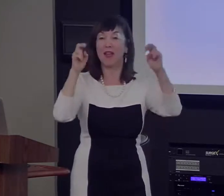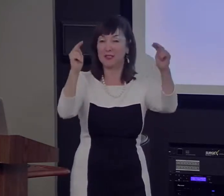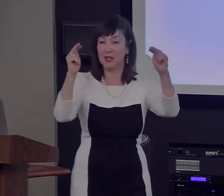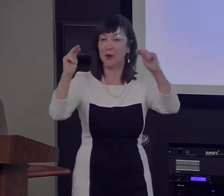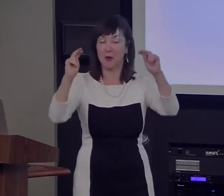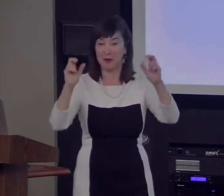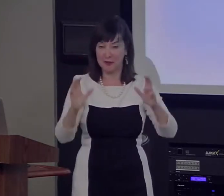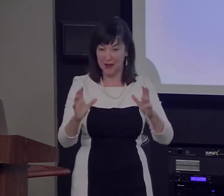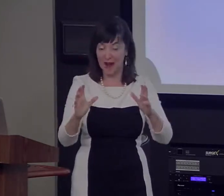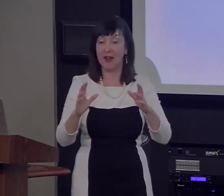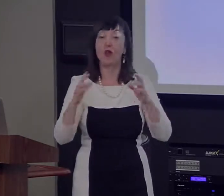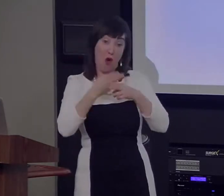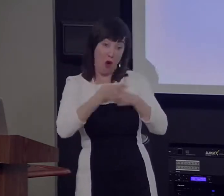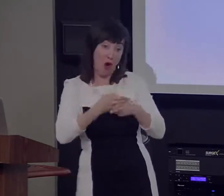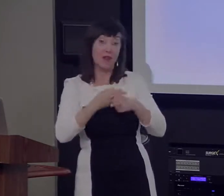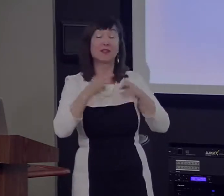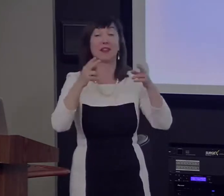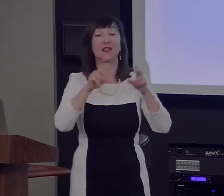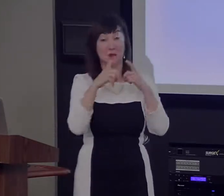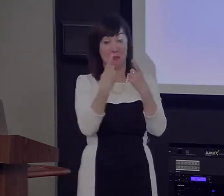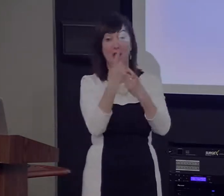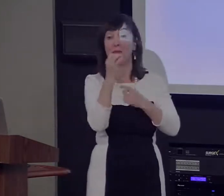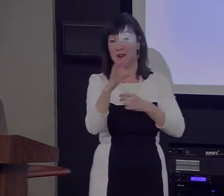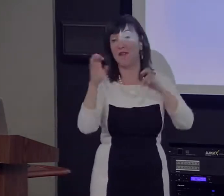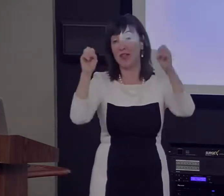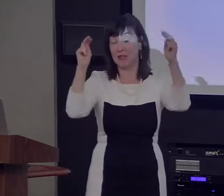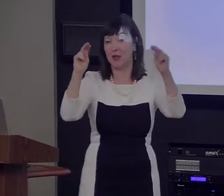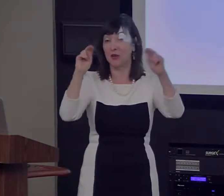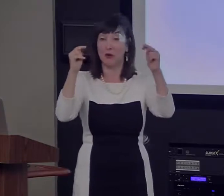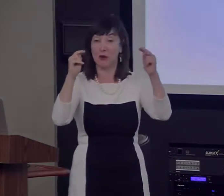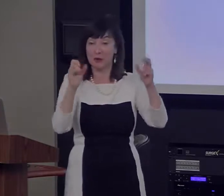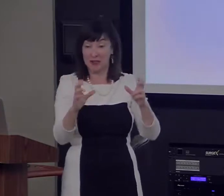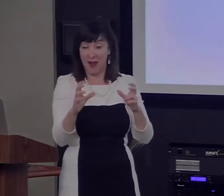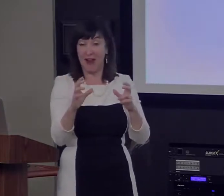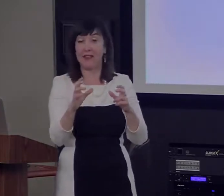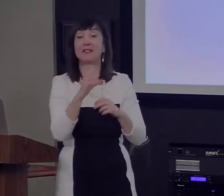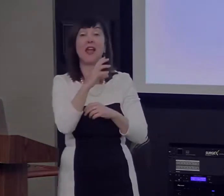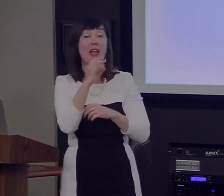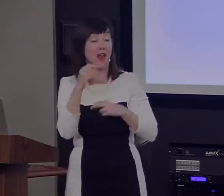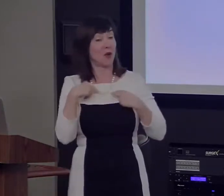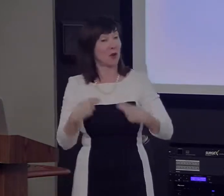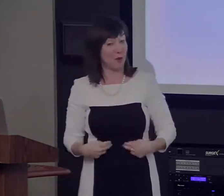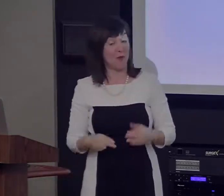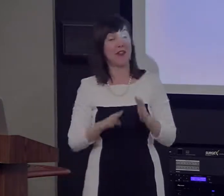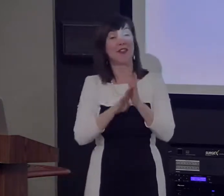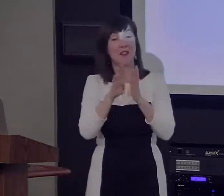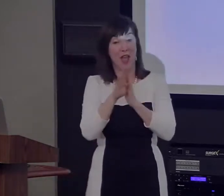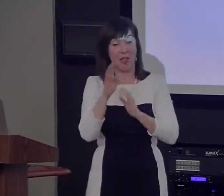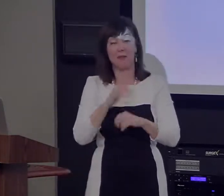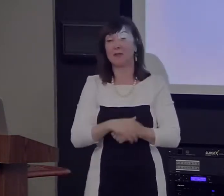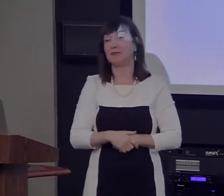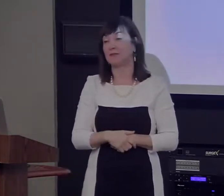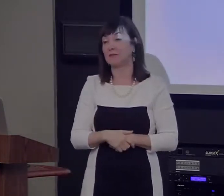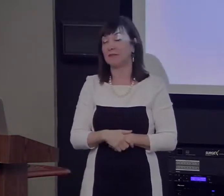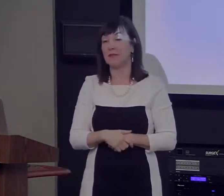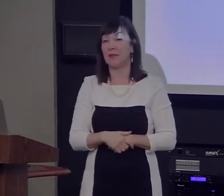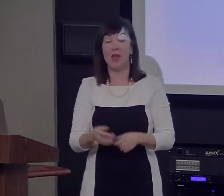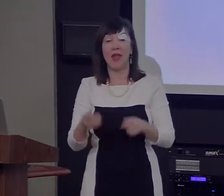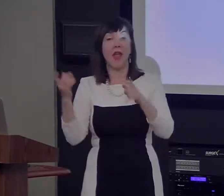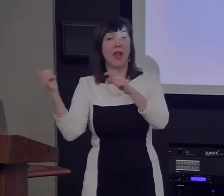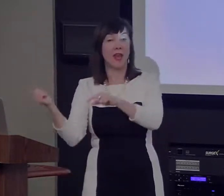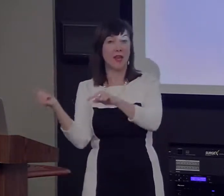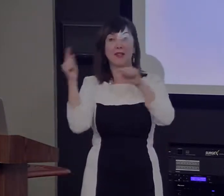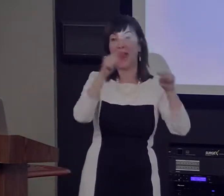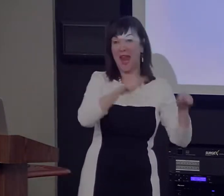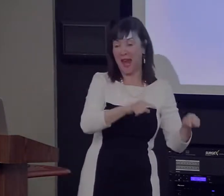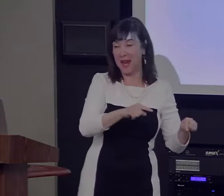We created the first undergraduate program in educational neuroscience. In fact, it was the Department of Neuroscience and Human